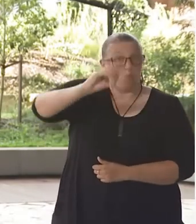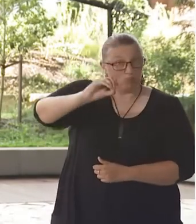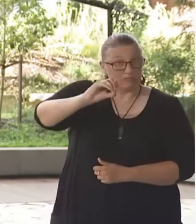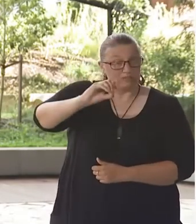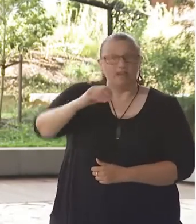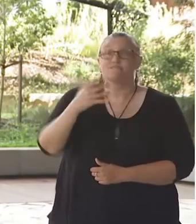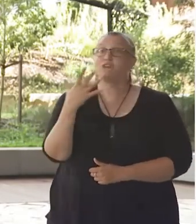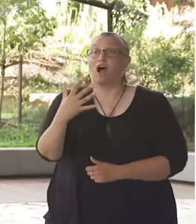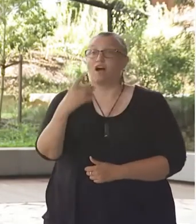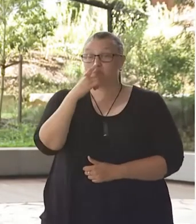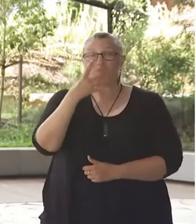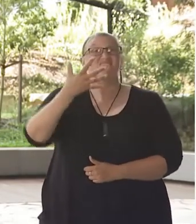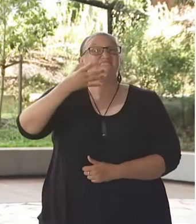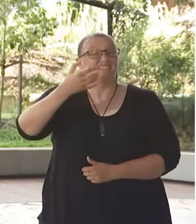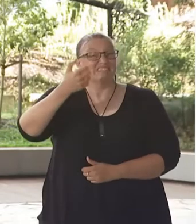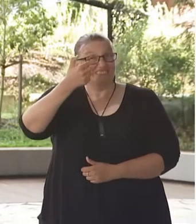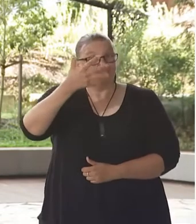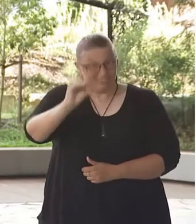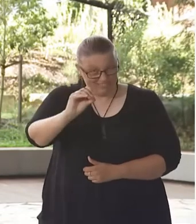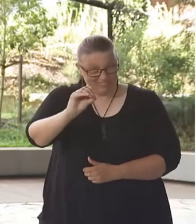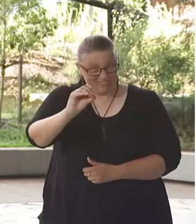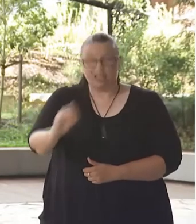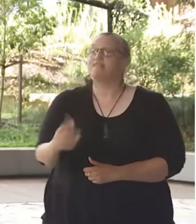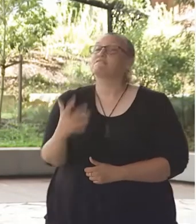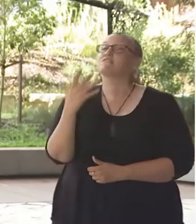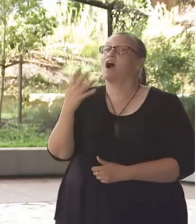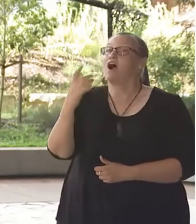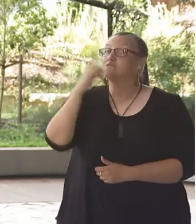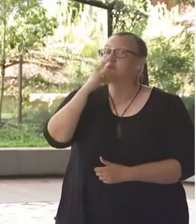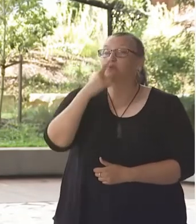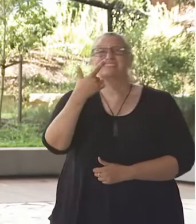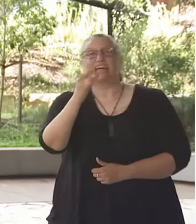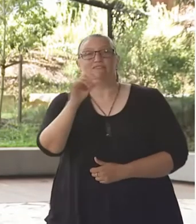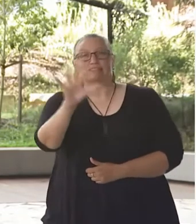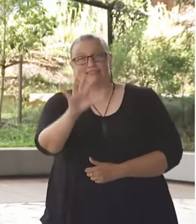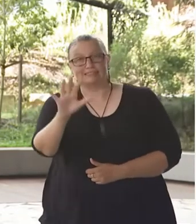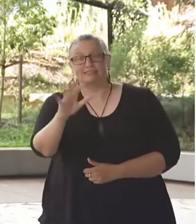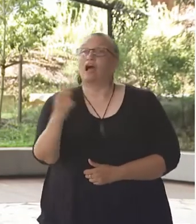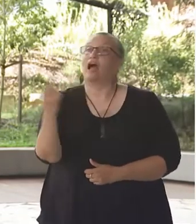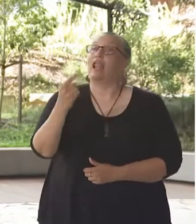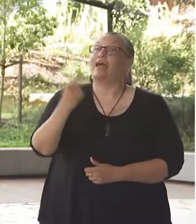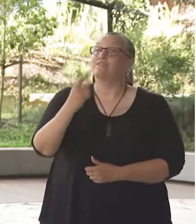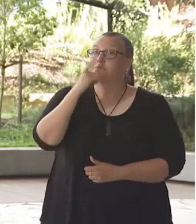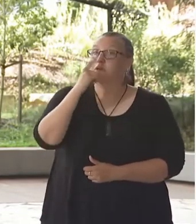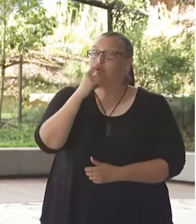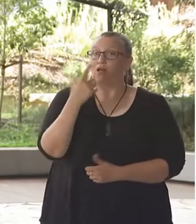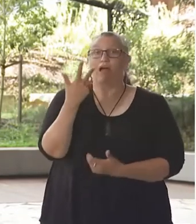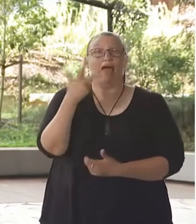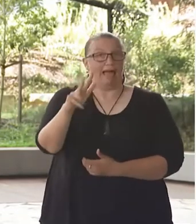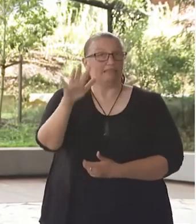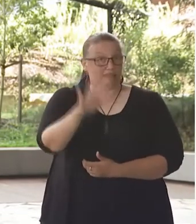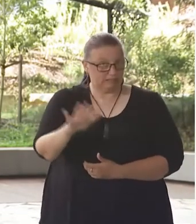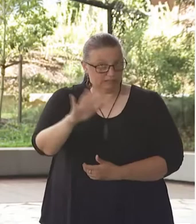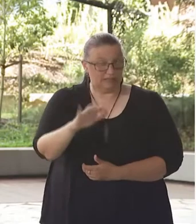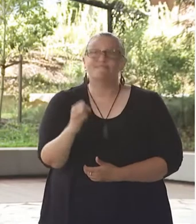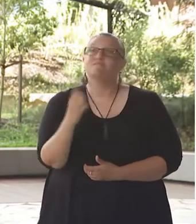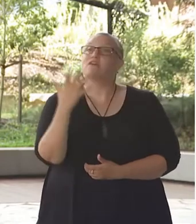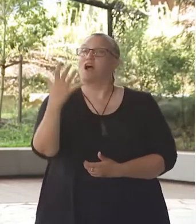their 60s, 5 are in their 70s, 11 are in their 80s, and 5 are in their